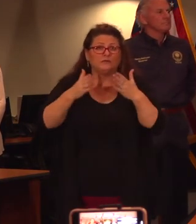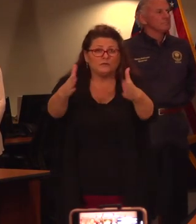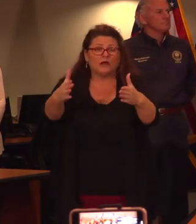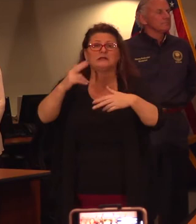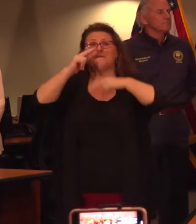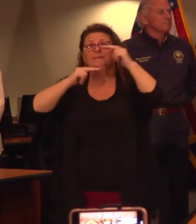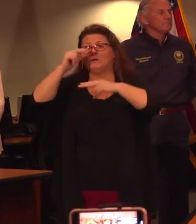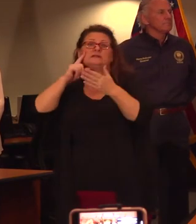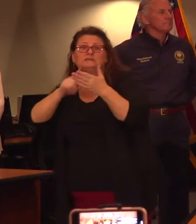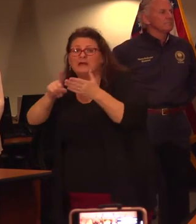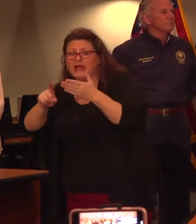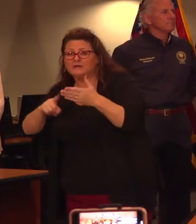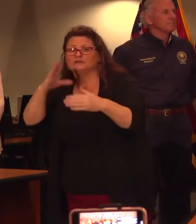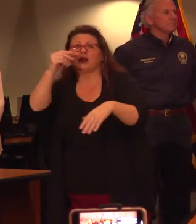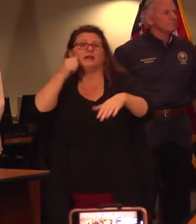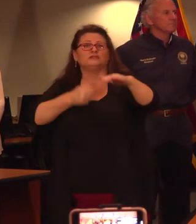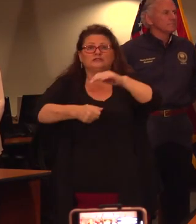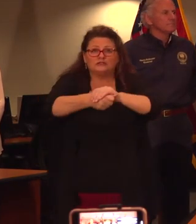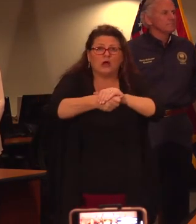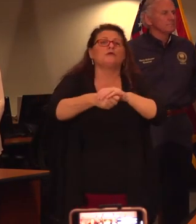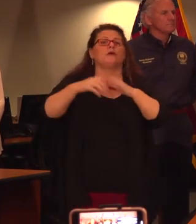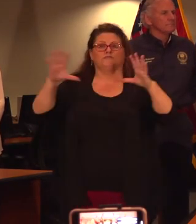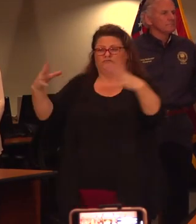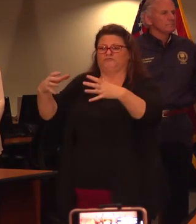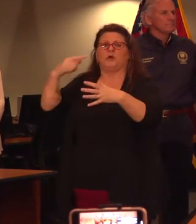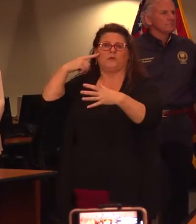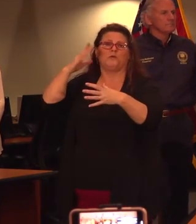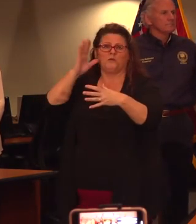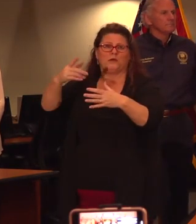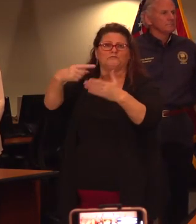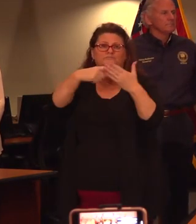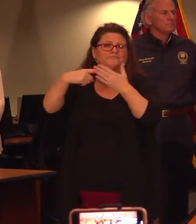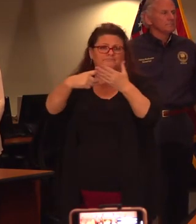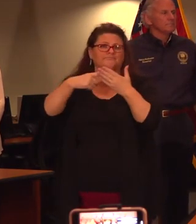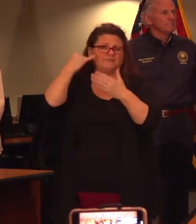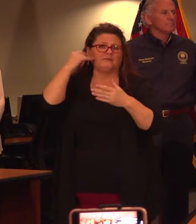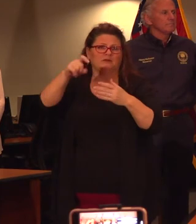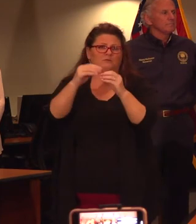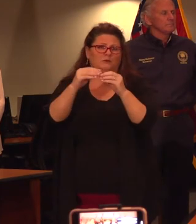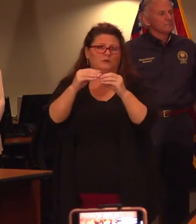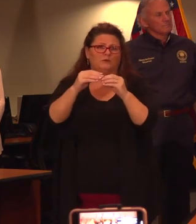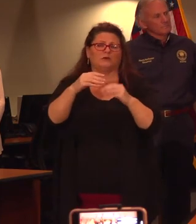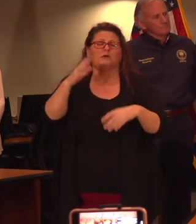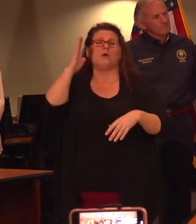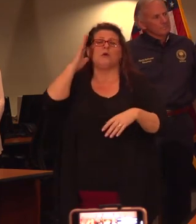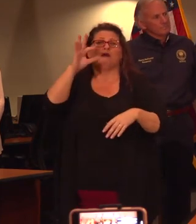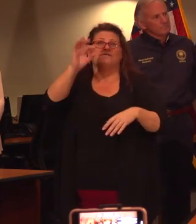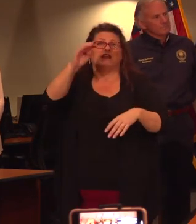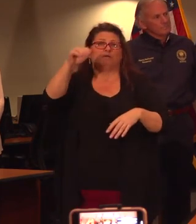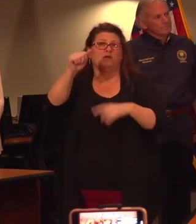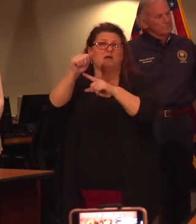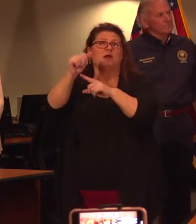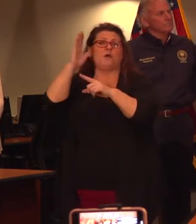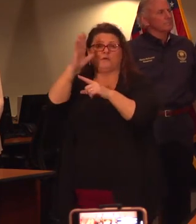and sheltering. Working closely with the local authorities and FEMA to determine if the current estimated damages will result in any kind